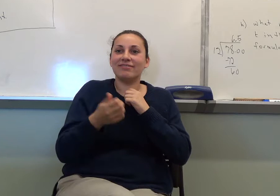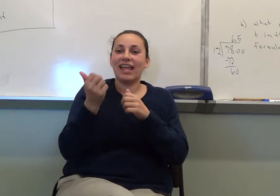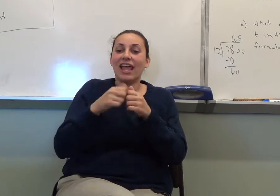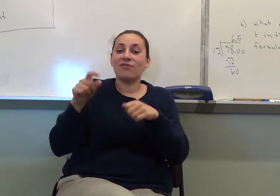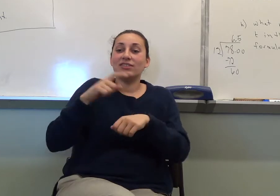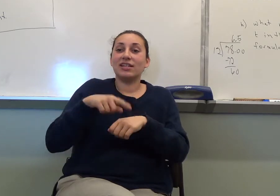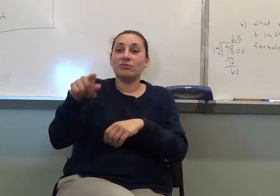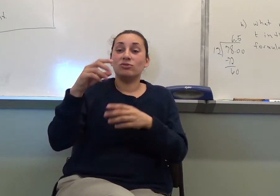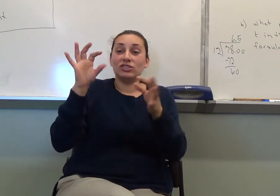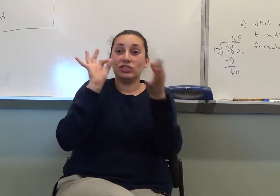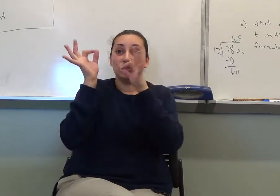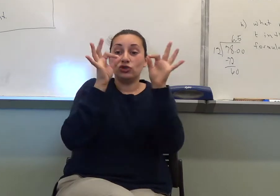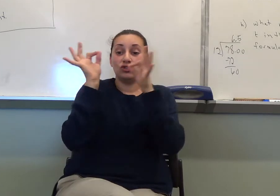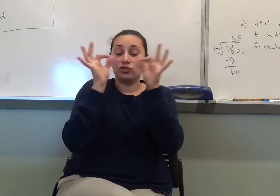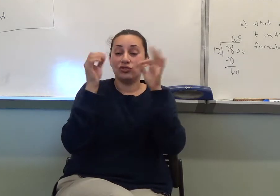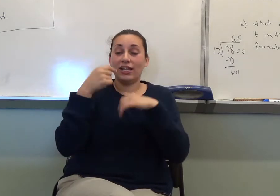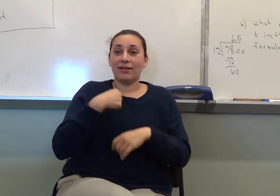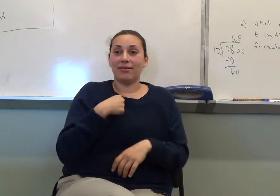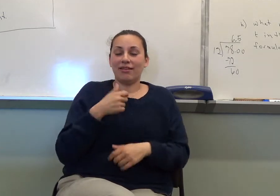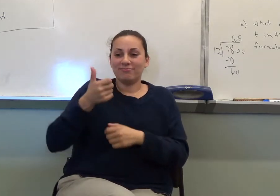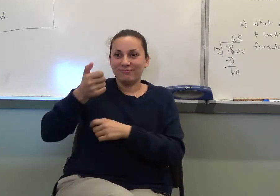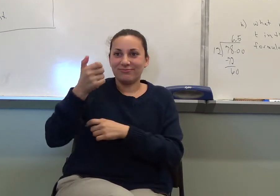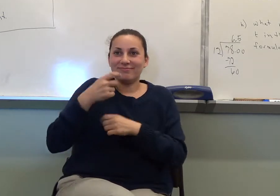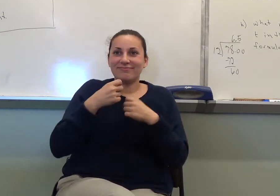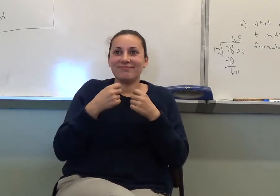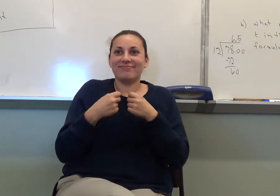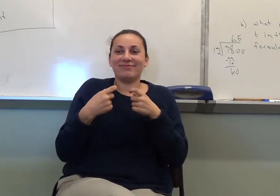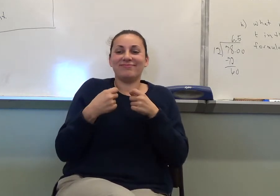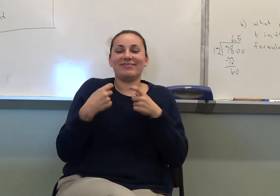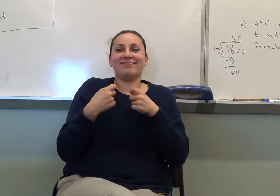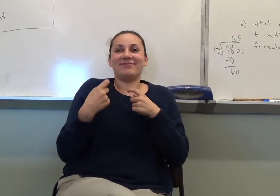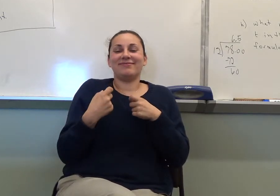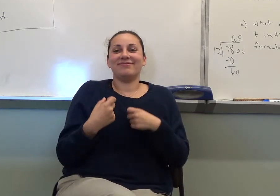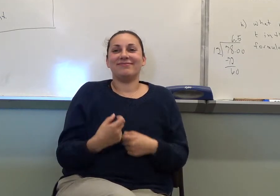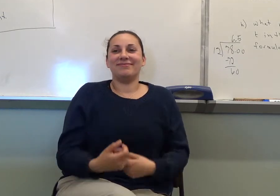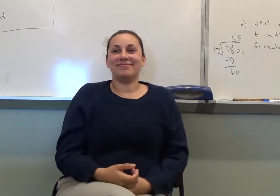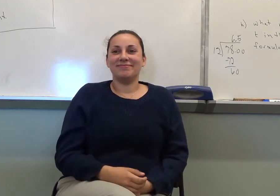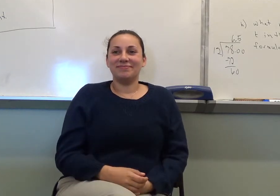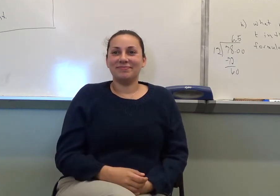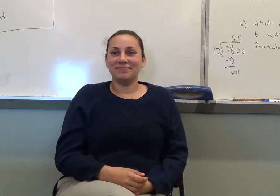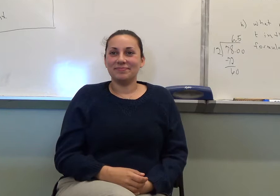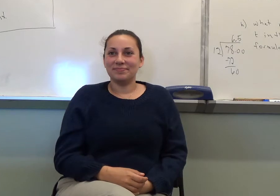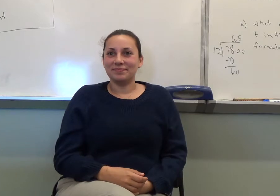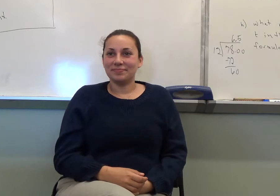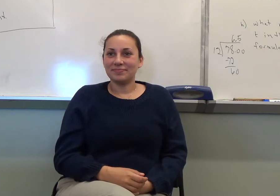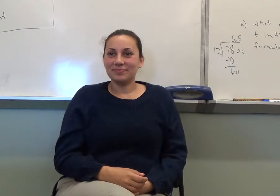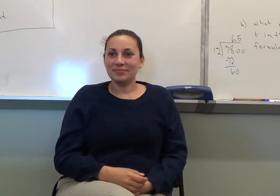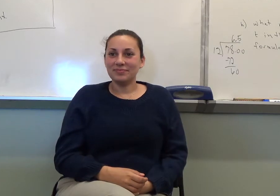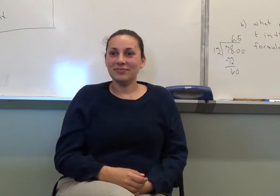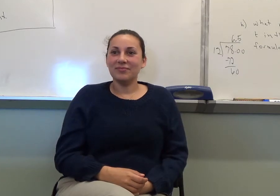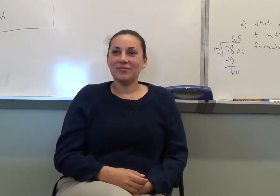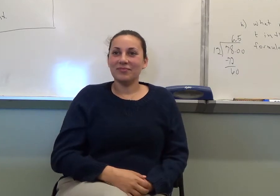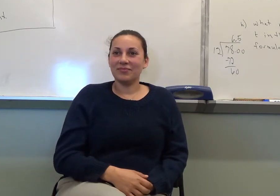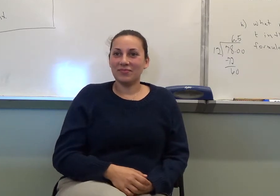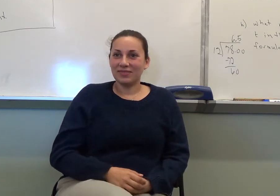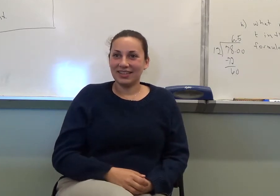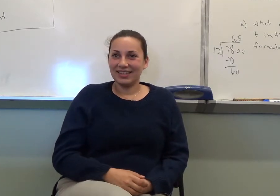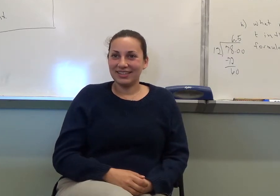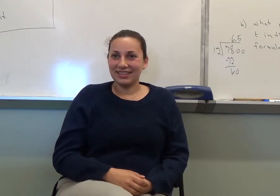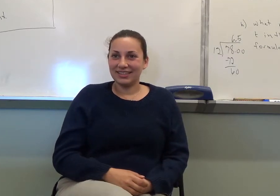not, it's not nuclear physics or black magic, it's just crunching some numbers. But that's the key